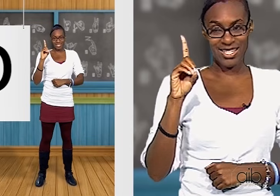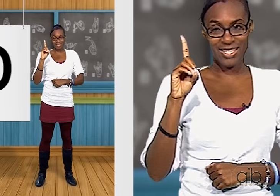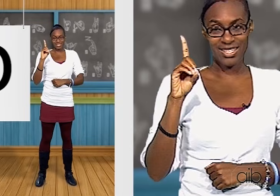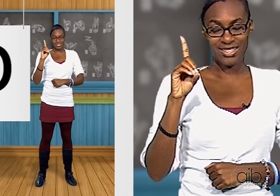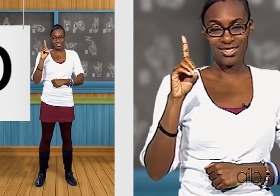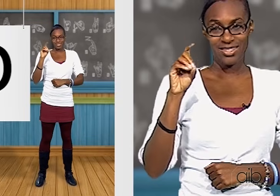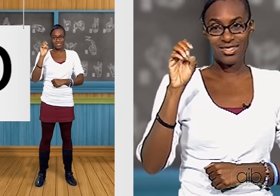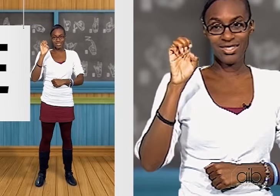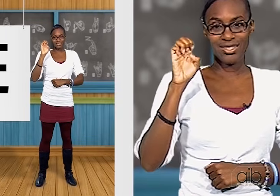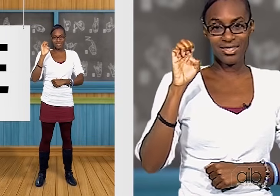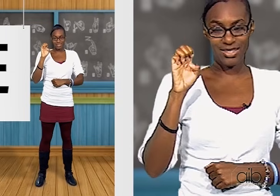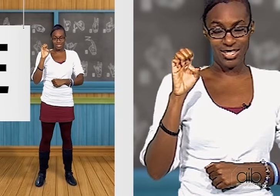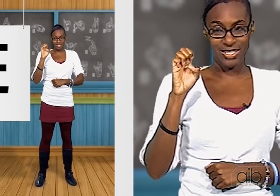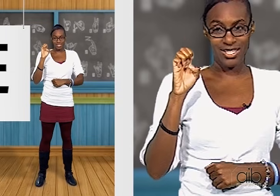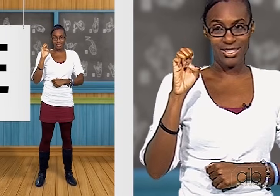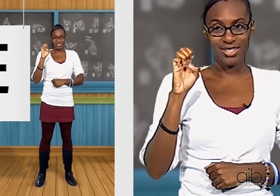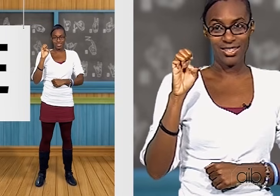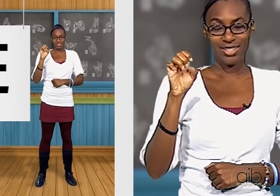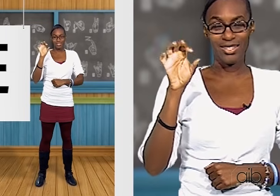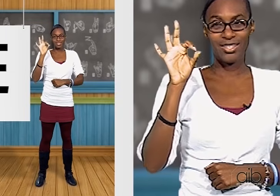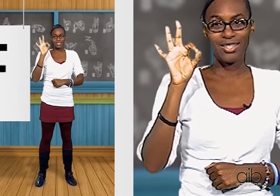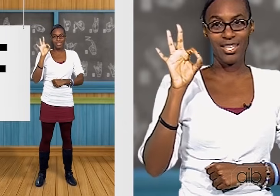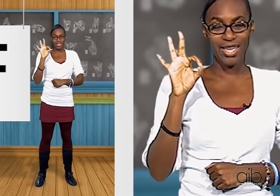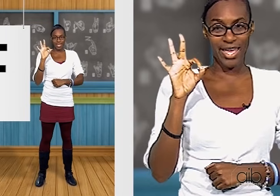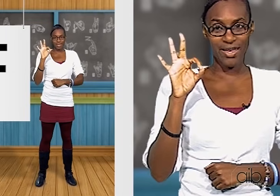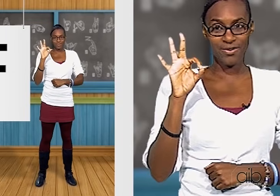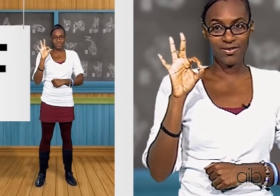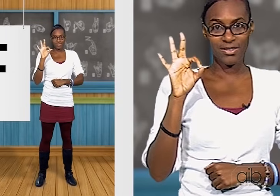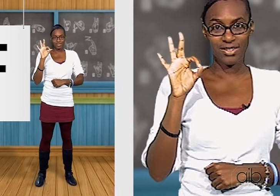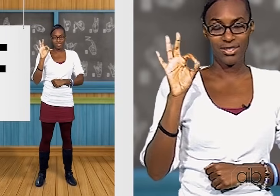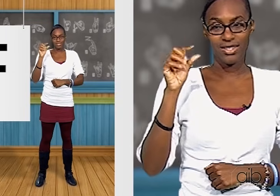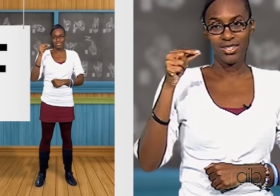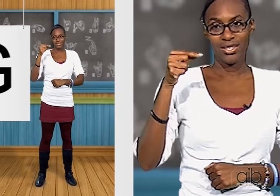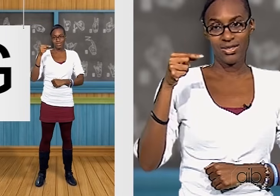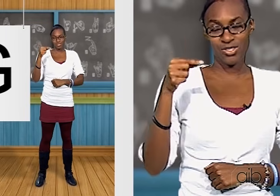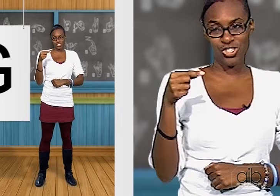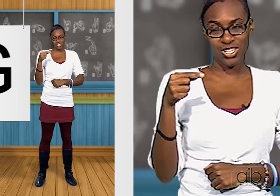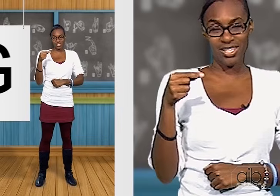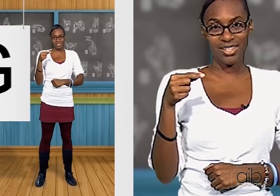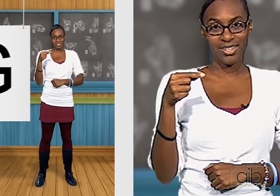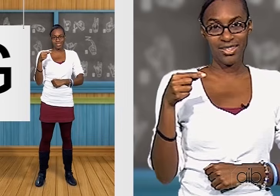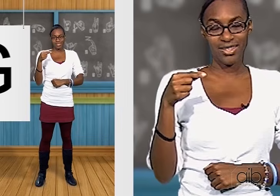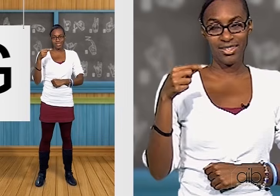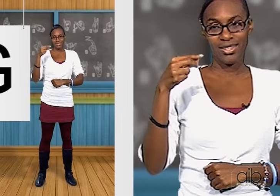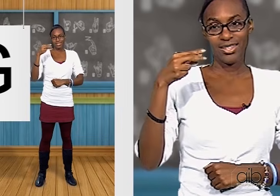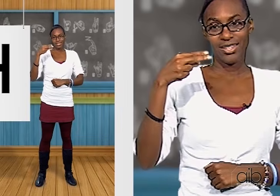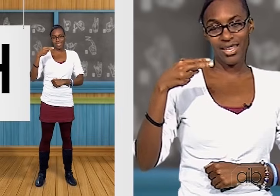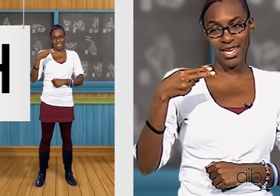D, E, F, G,